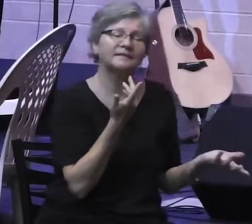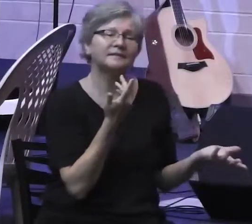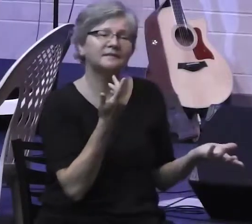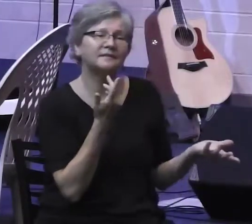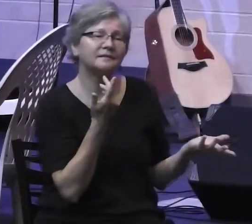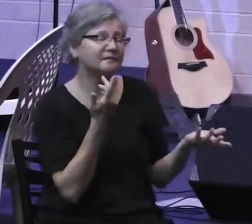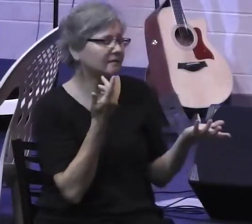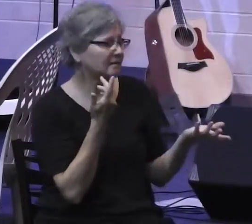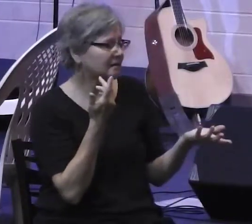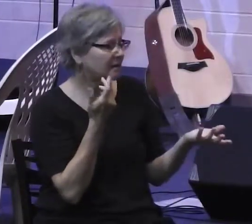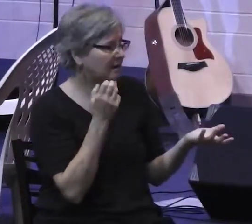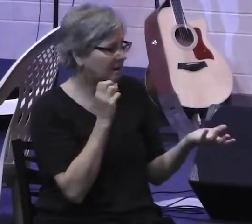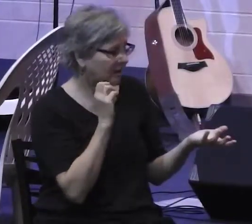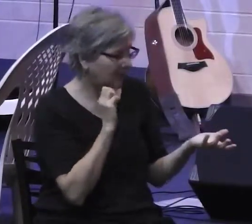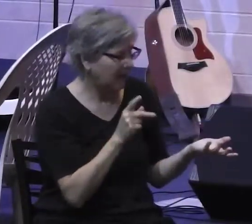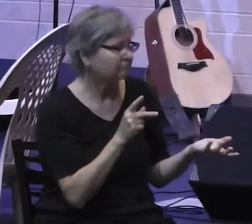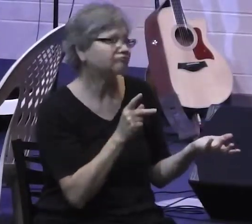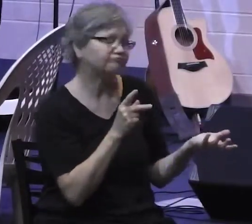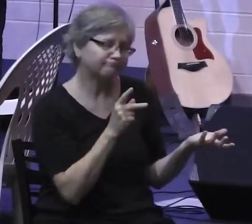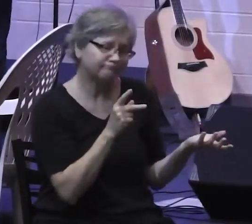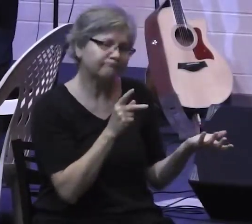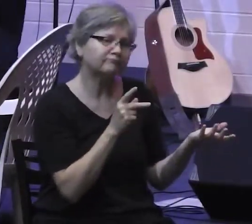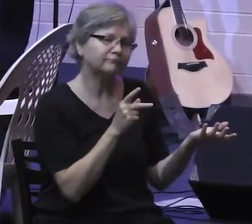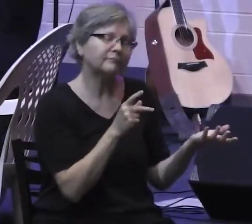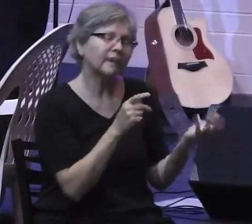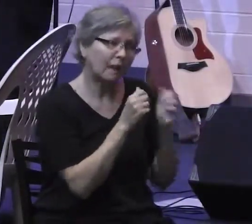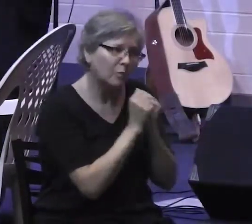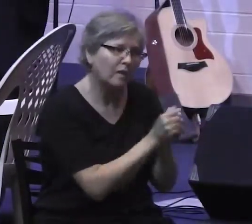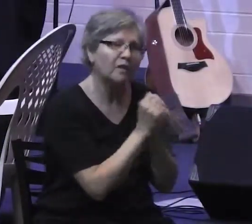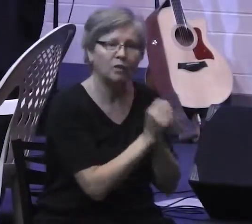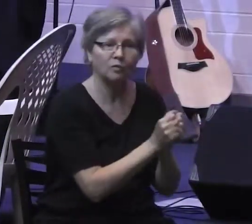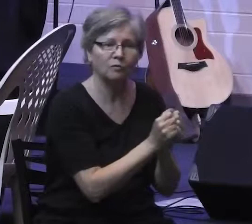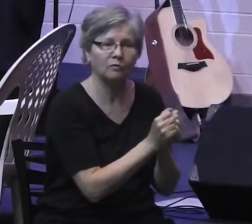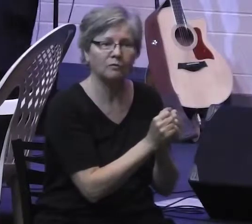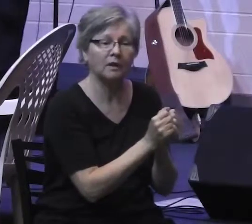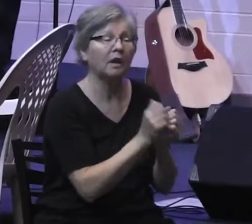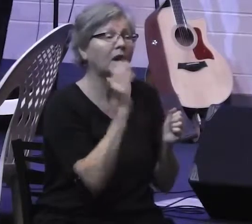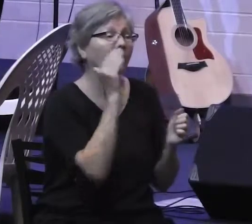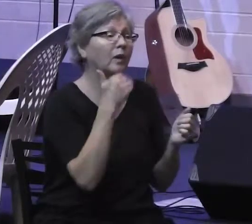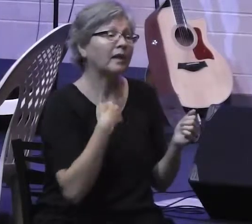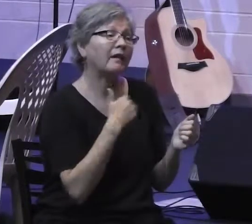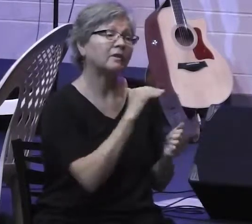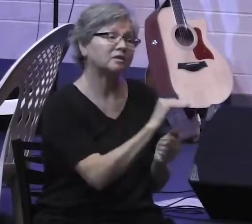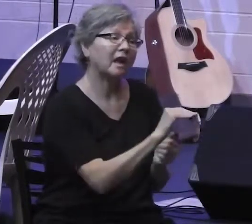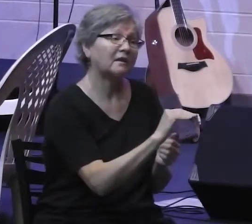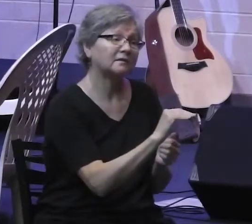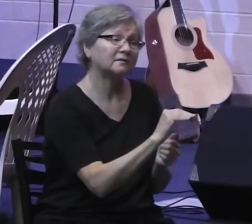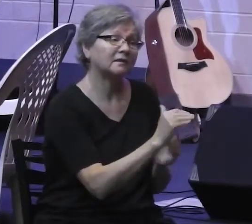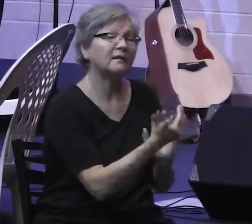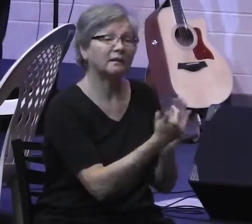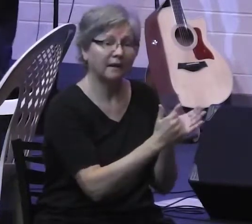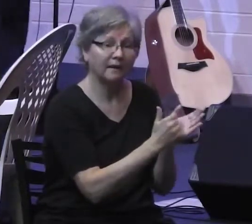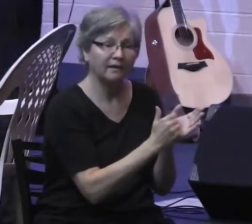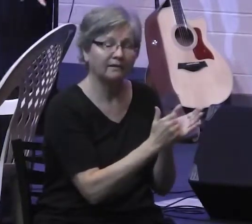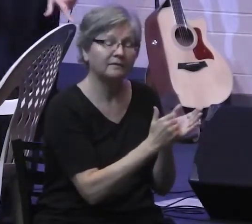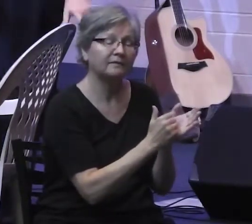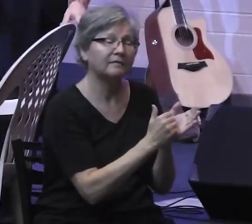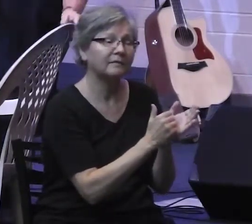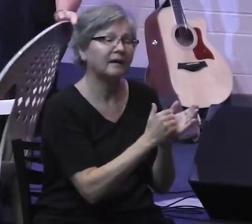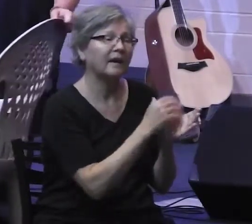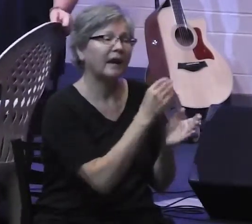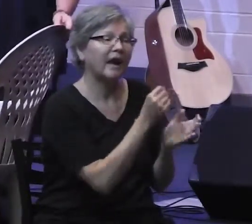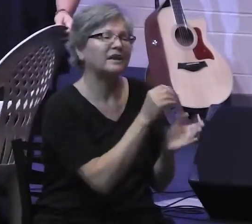scenario? From Bathsheba, the one he sinned with. And even though he sends Uriah to the wars and gets him killed,